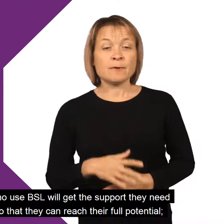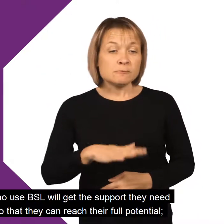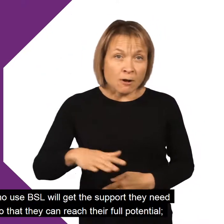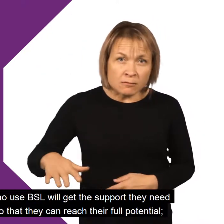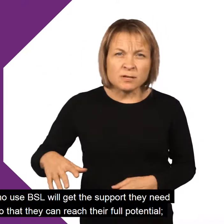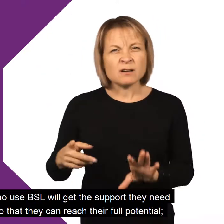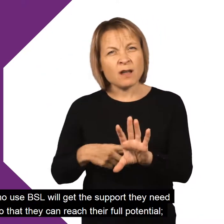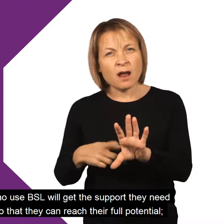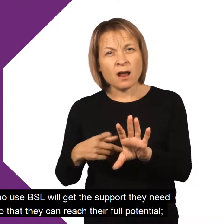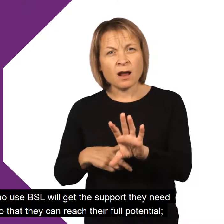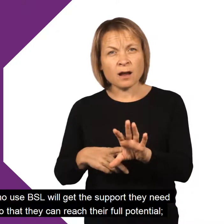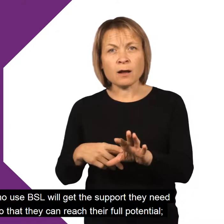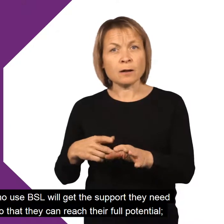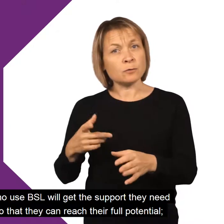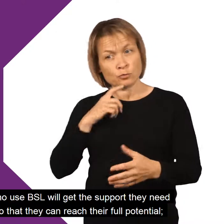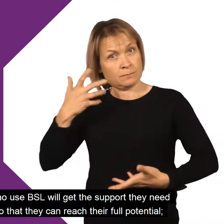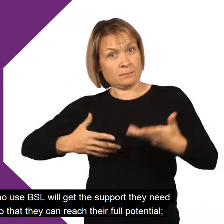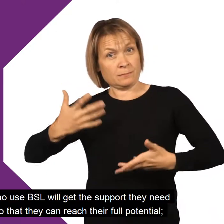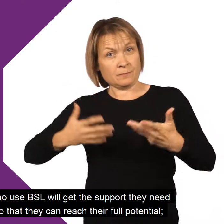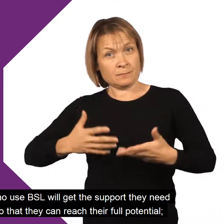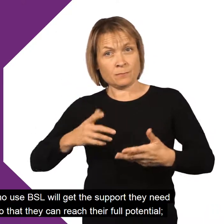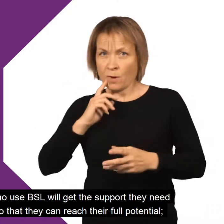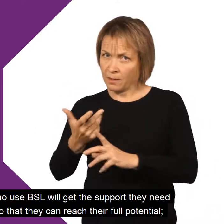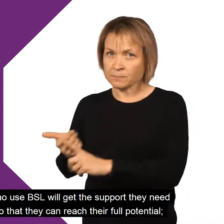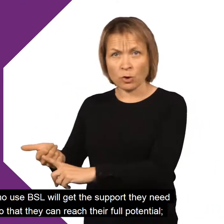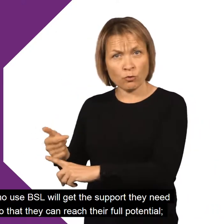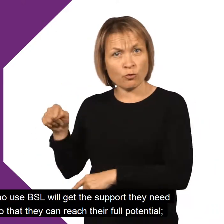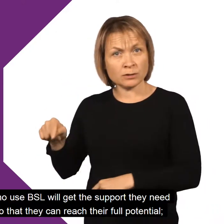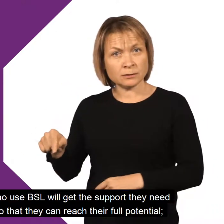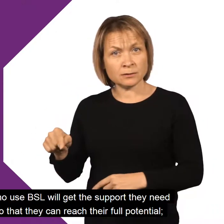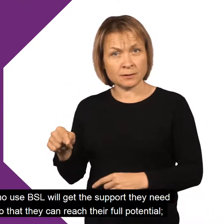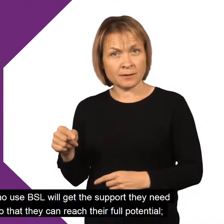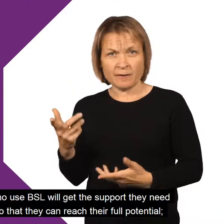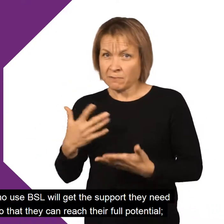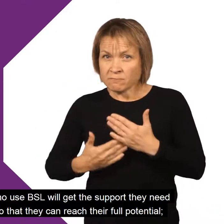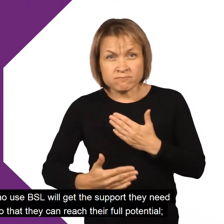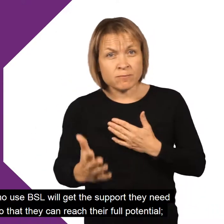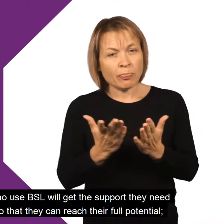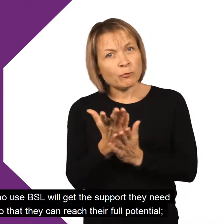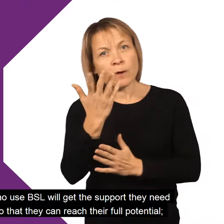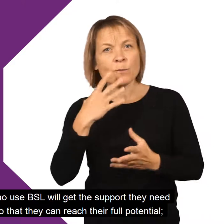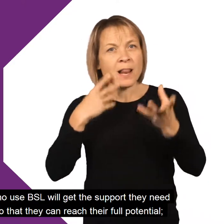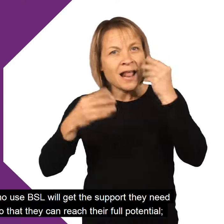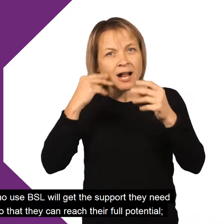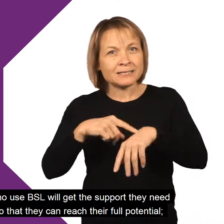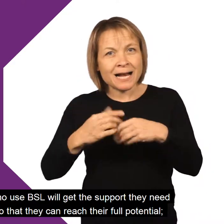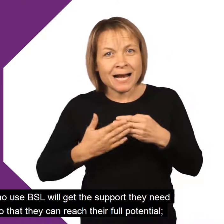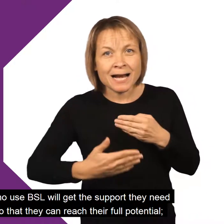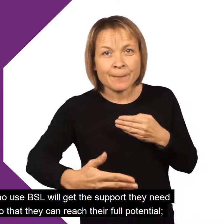Our and young people who use BSL will get the support they need at all stages of their learning